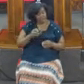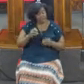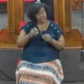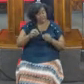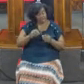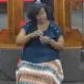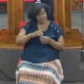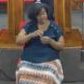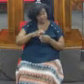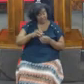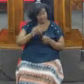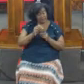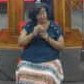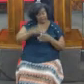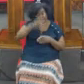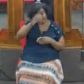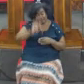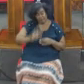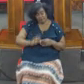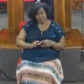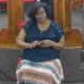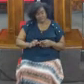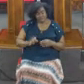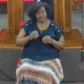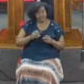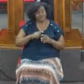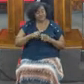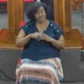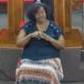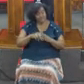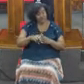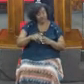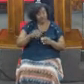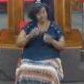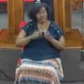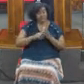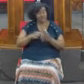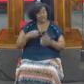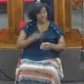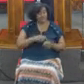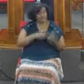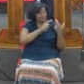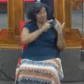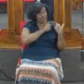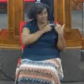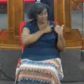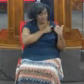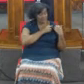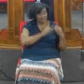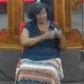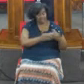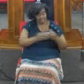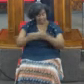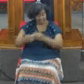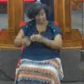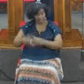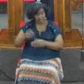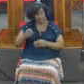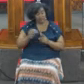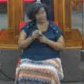words of Almighty God. The sower represents us and our responsibility in carrying out the Great